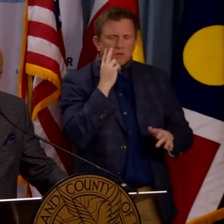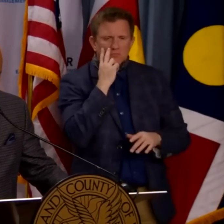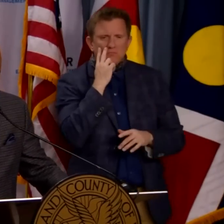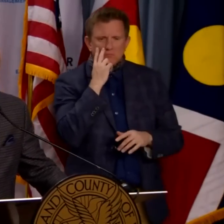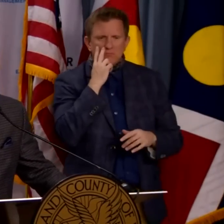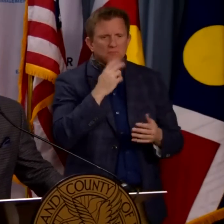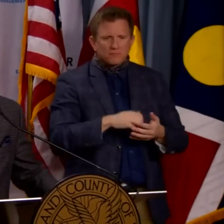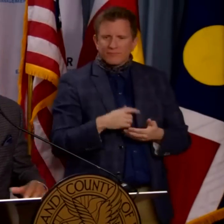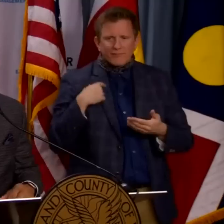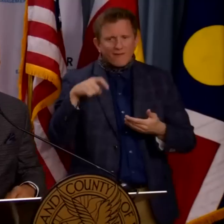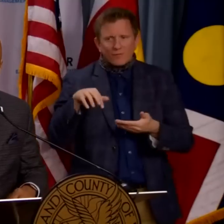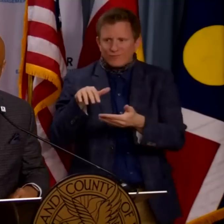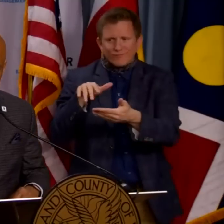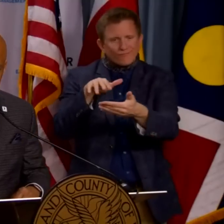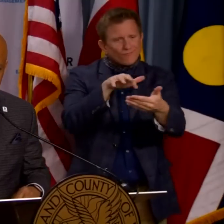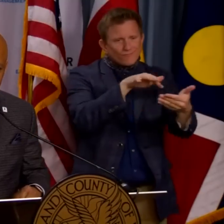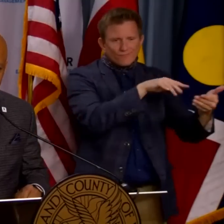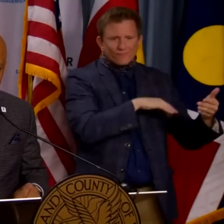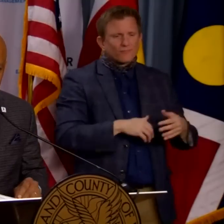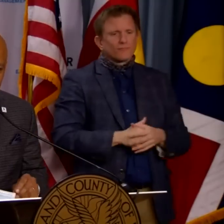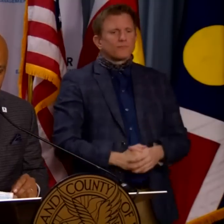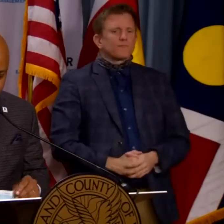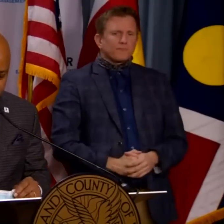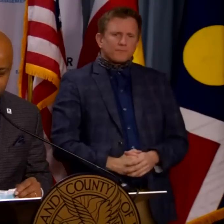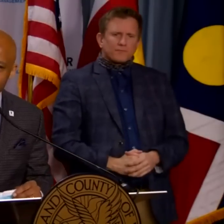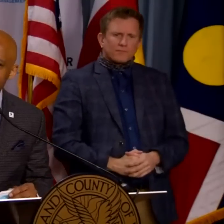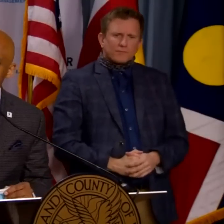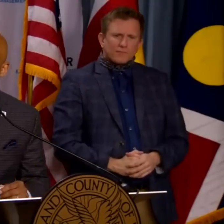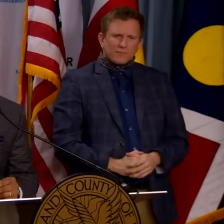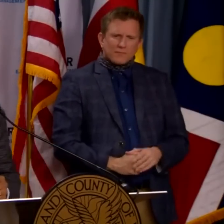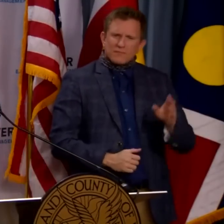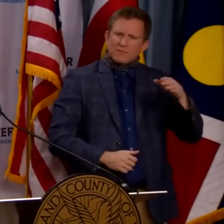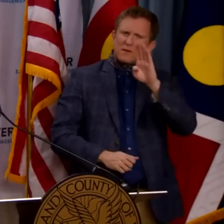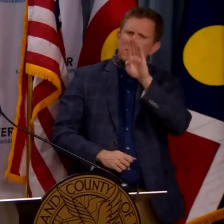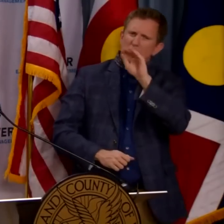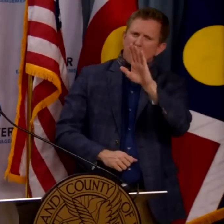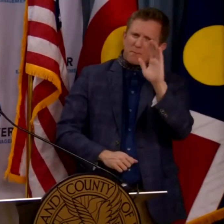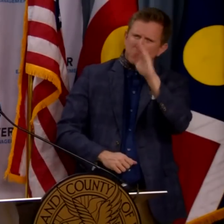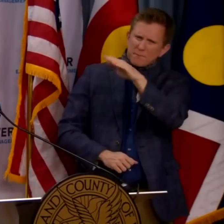how robust we are moving toward that number, and if the impediments to that number